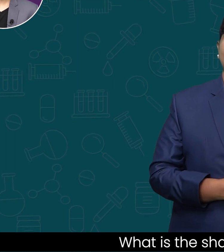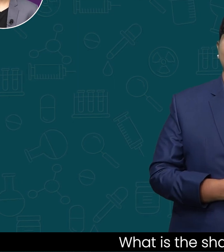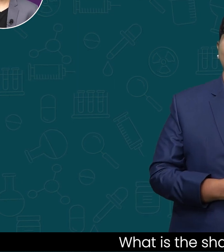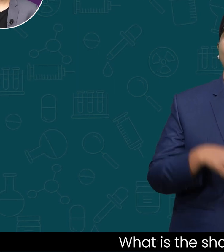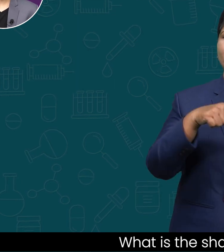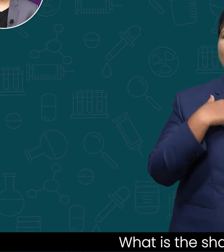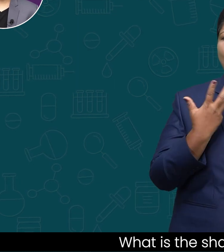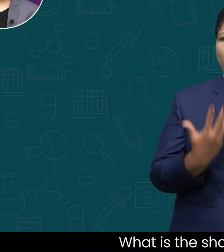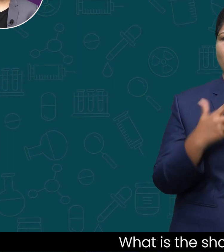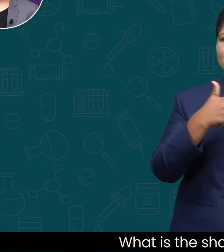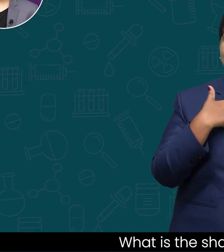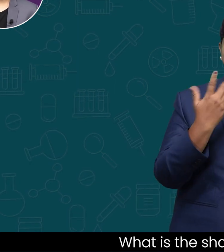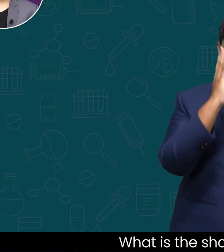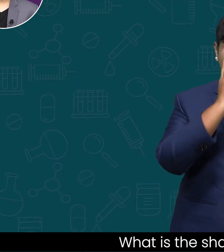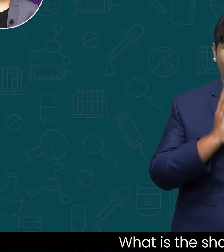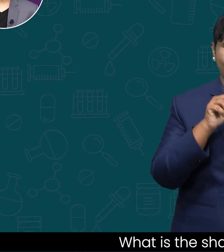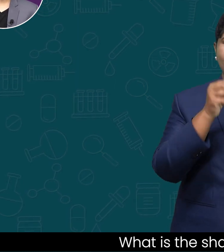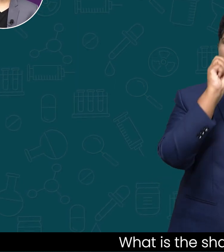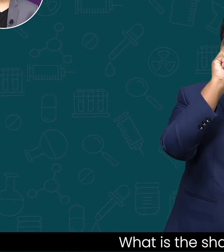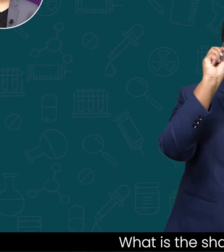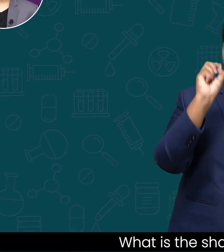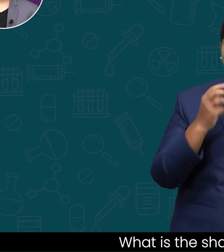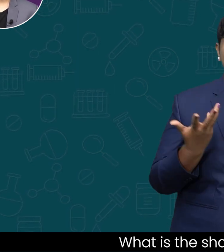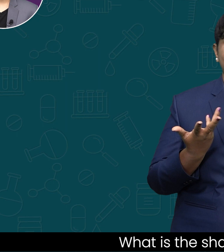what is the shape of the molecule?